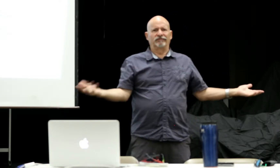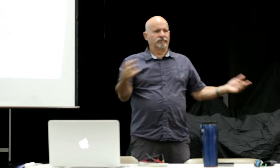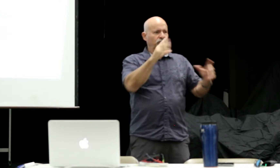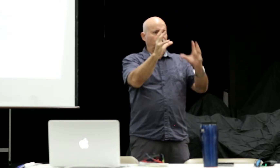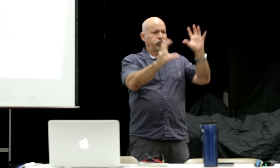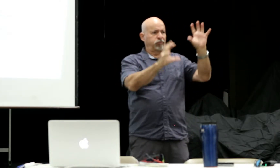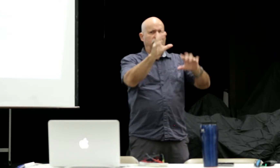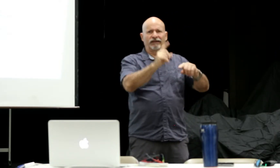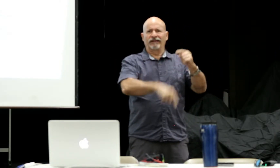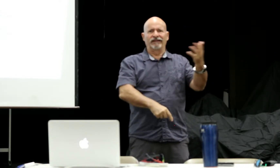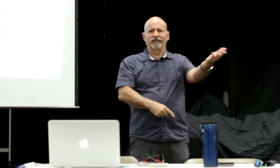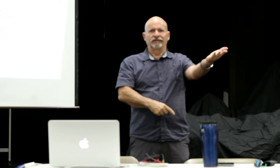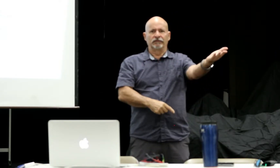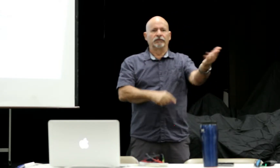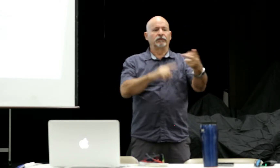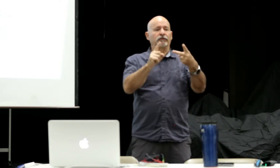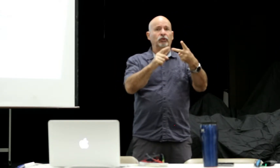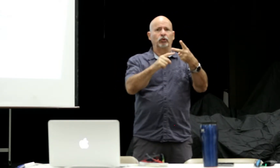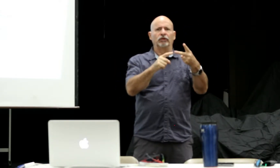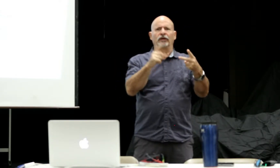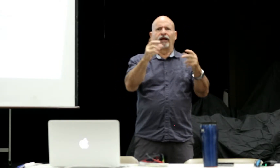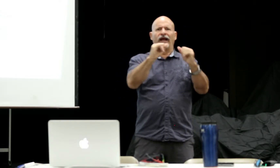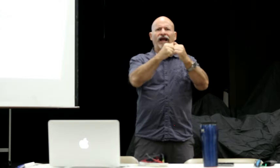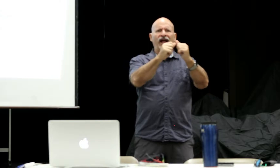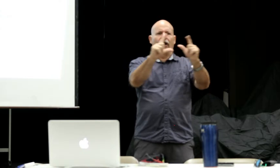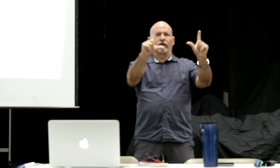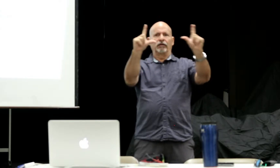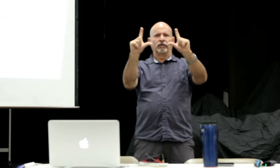Wi-Fi or internet is not good, then we don't have a good picture to see the interpreter.